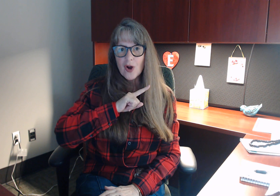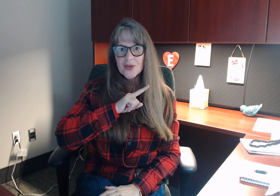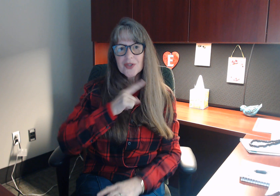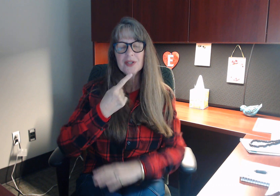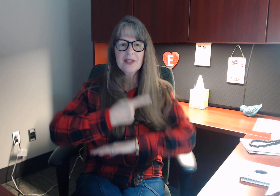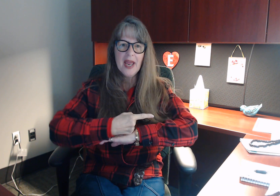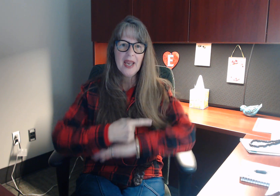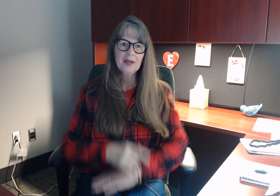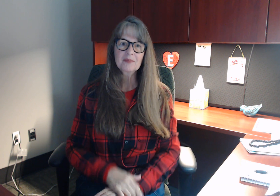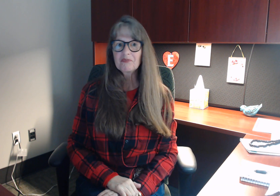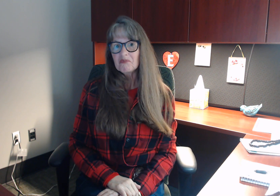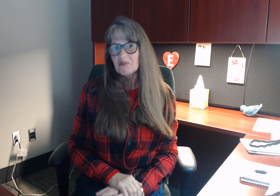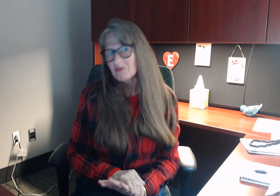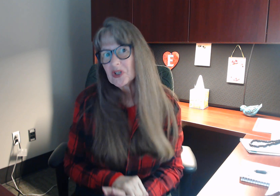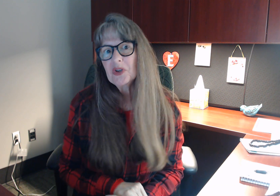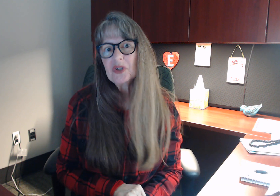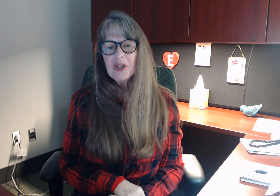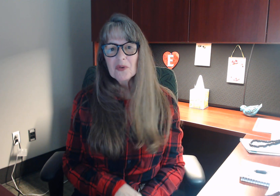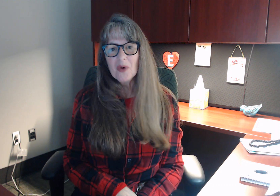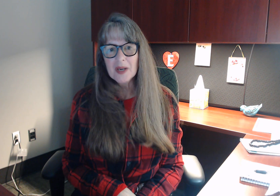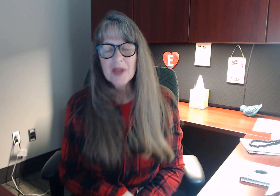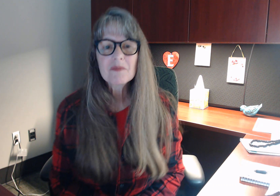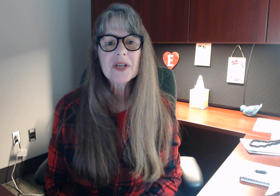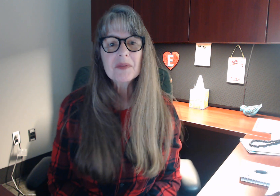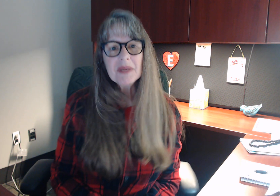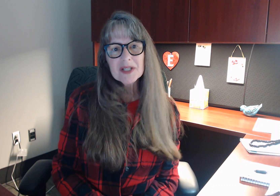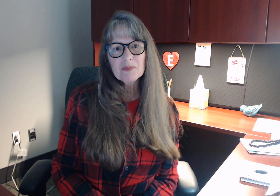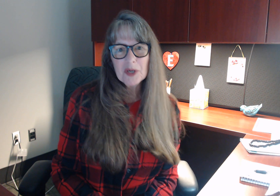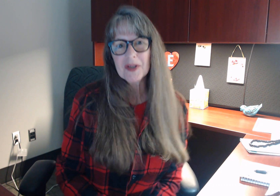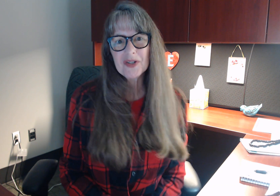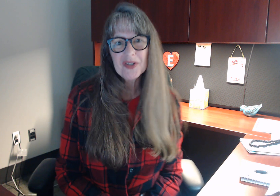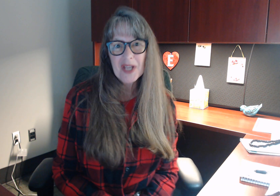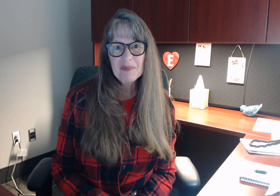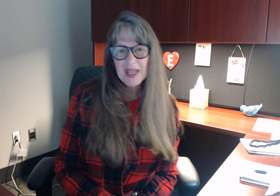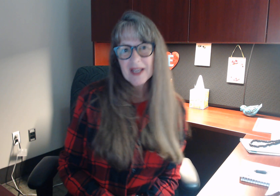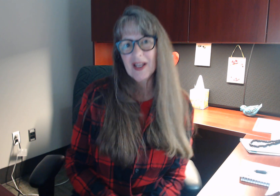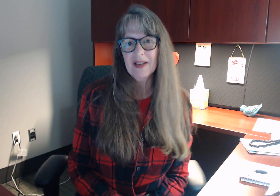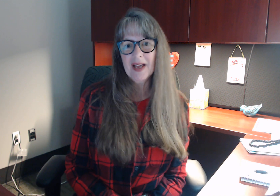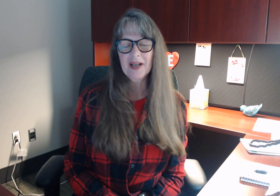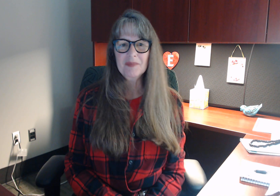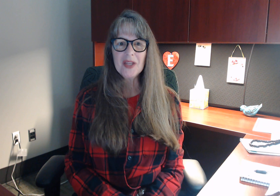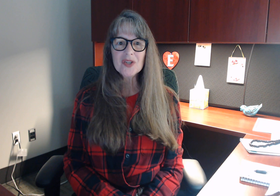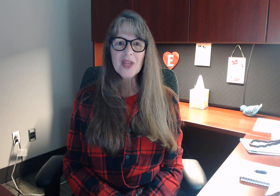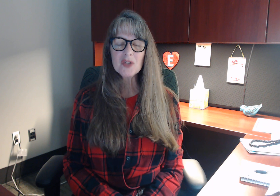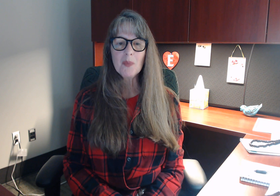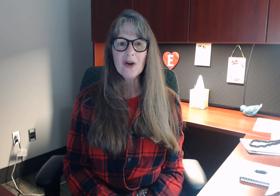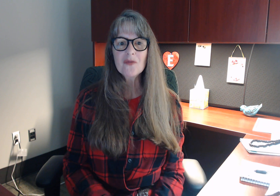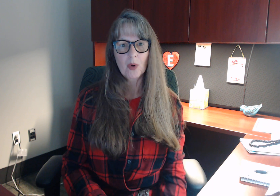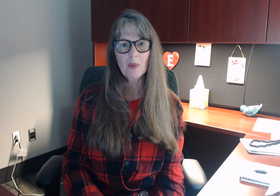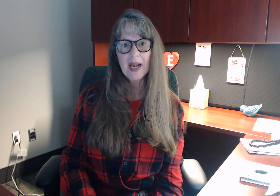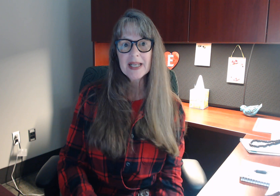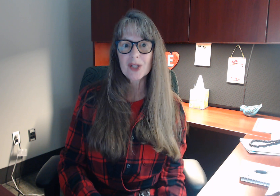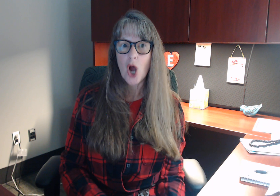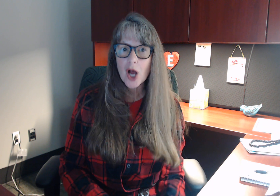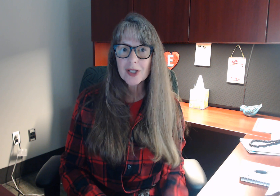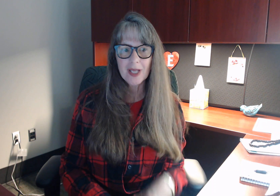False Day. So you could do it either one because it means pretty much the same thing, and so that's what we go for, right? Is the concept. We